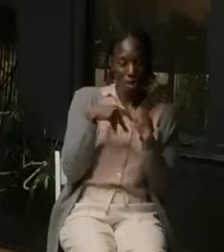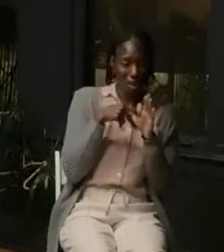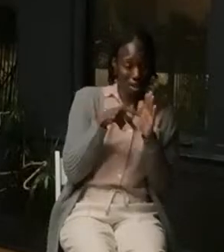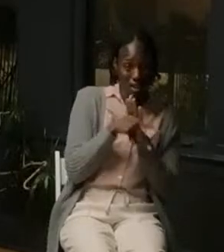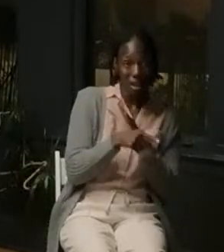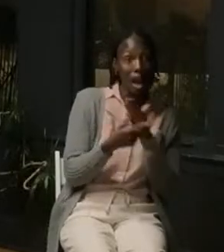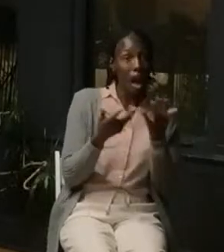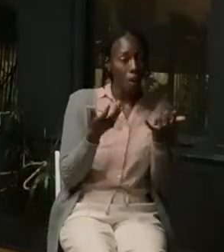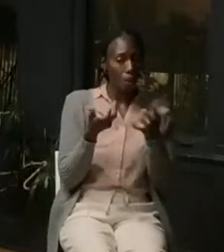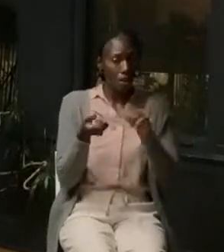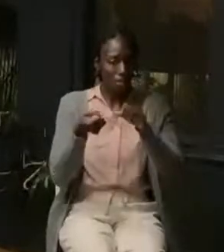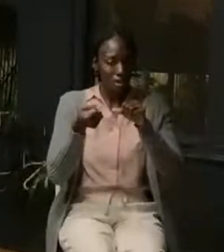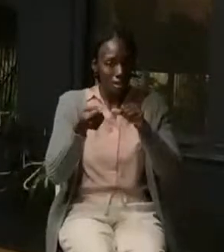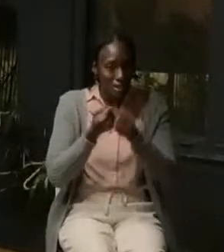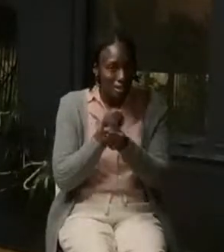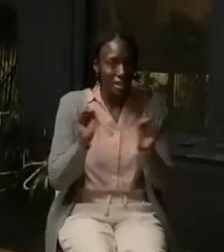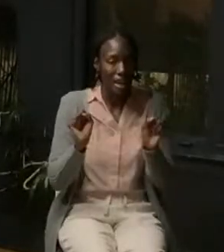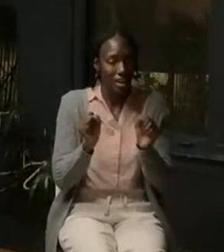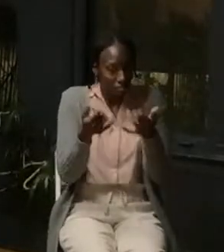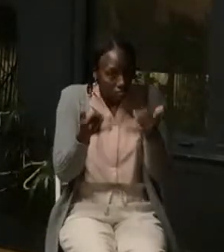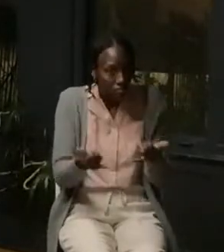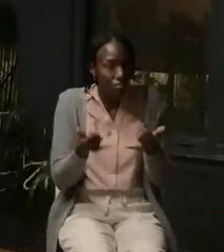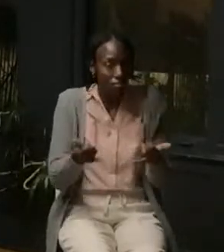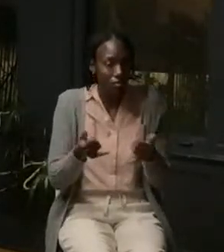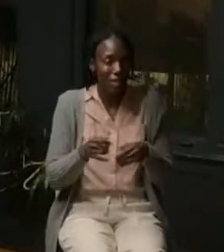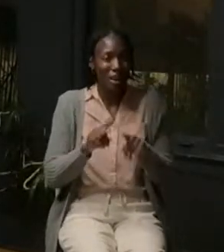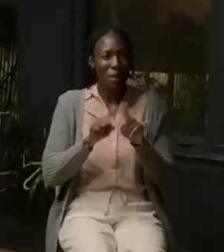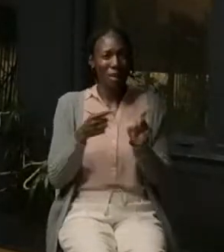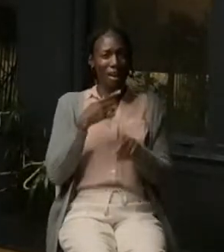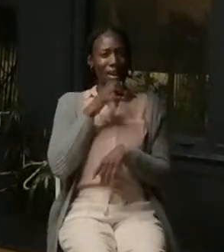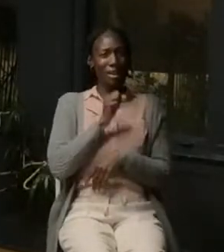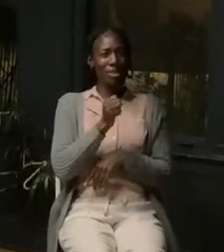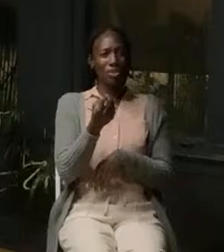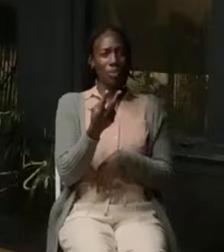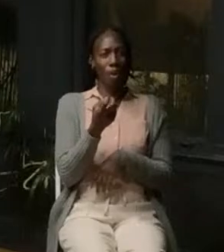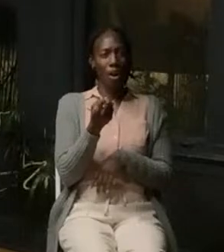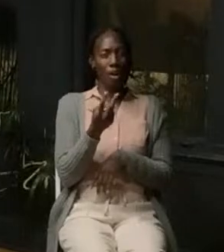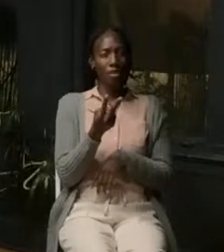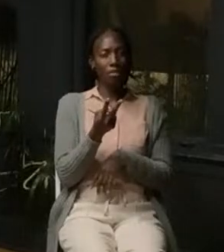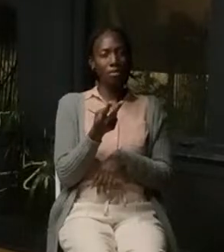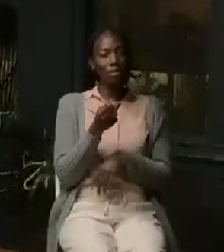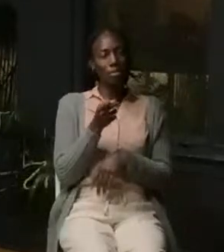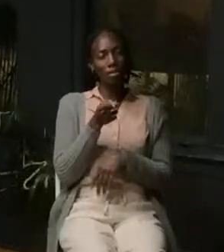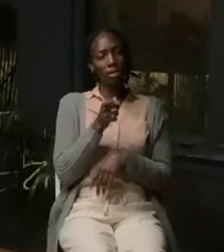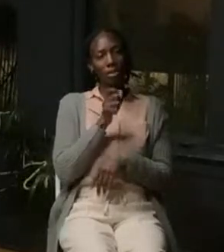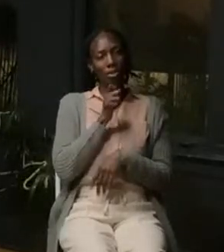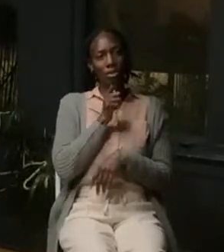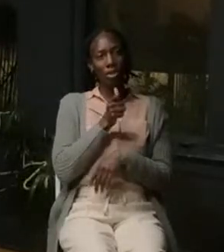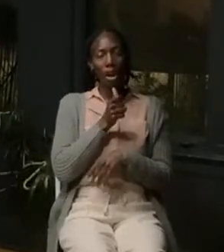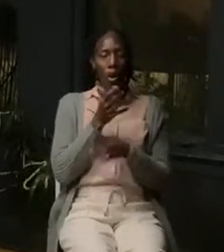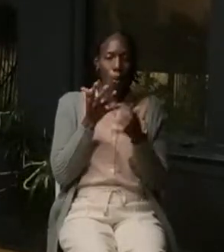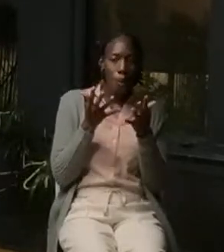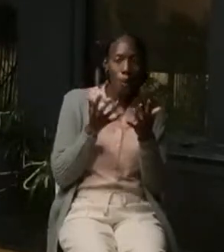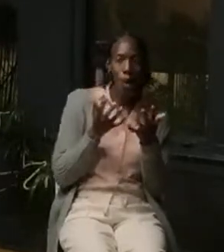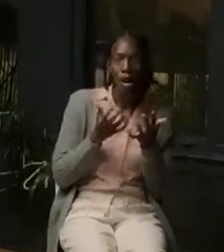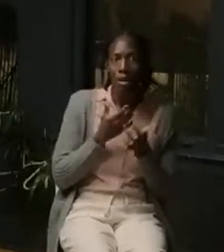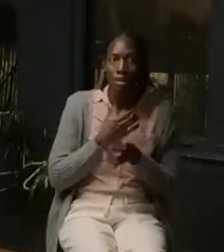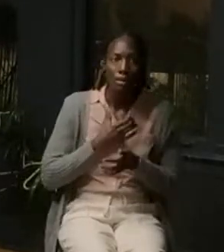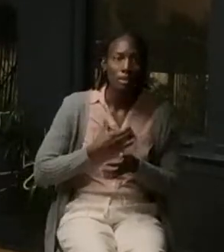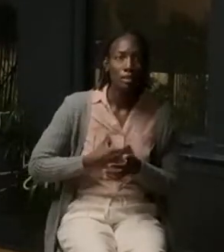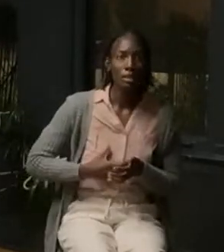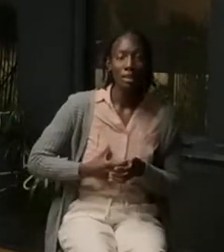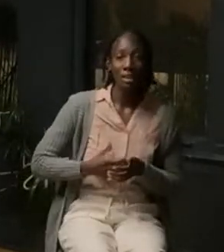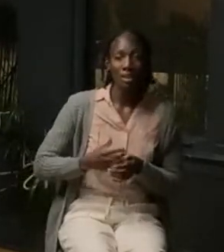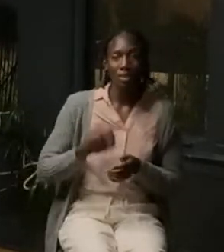right now. But at 12, you do not hunger for vastly different things than when you